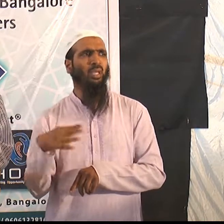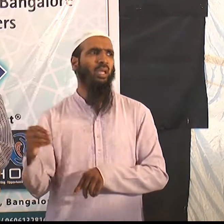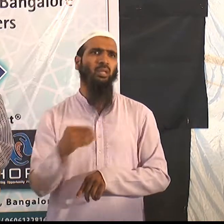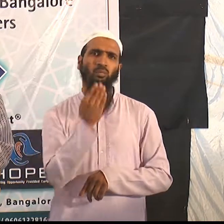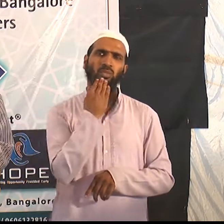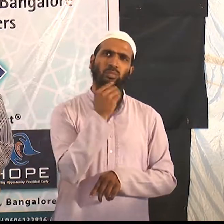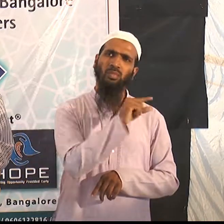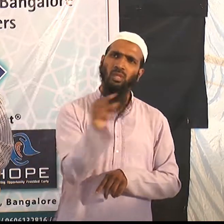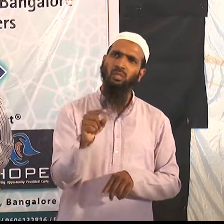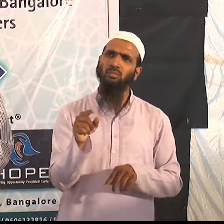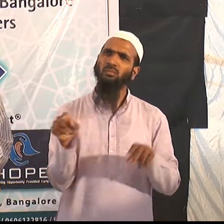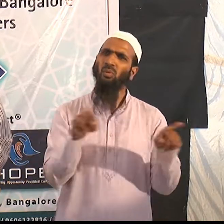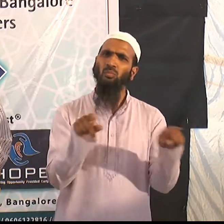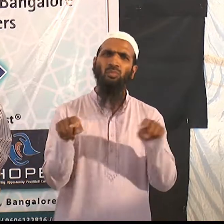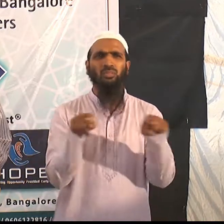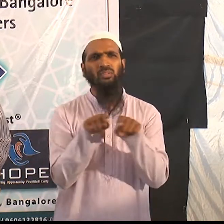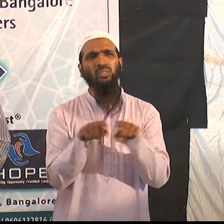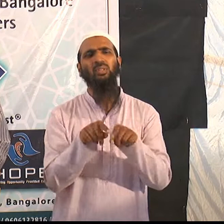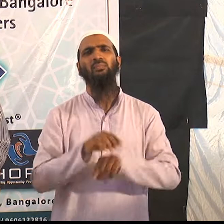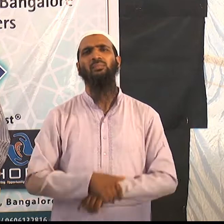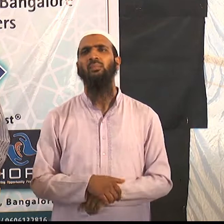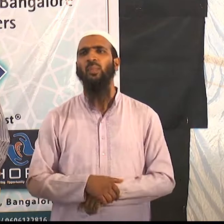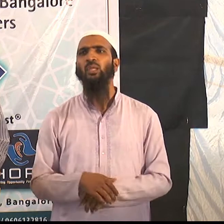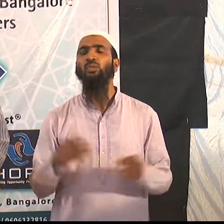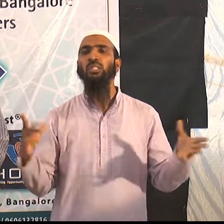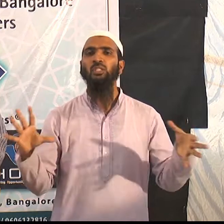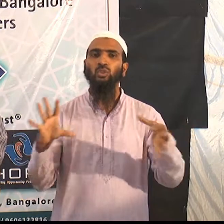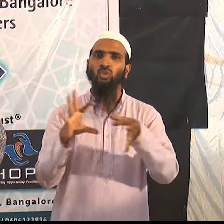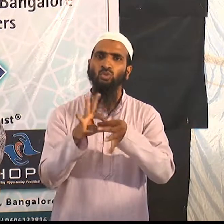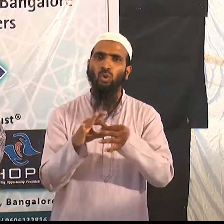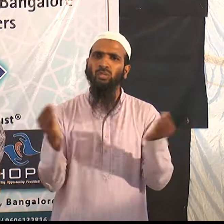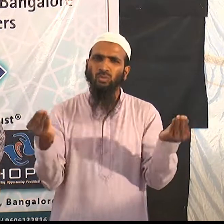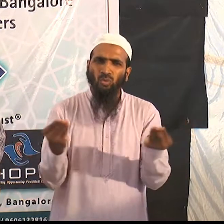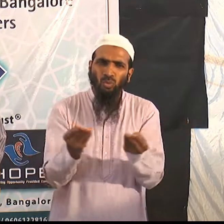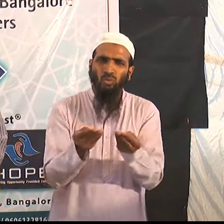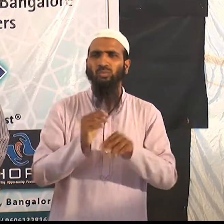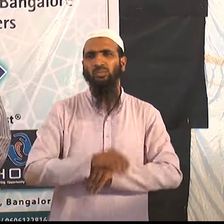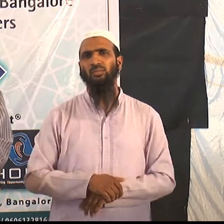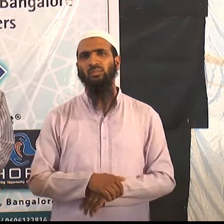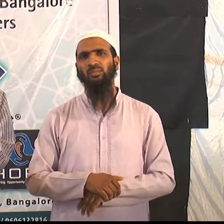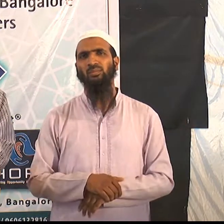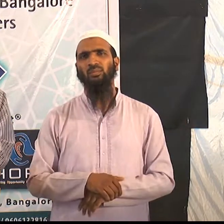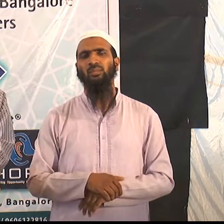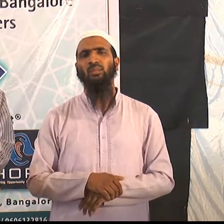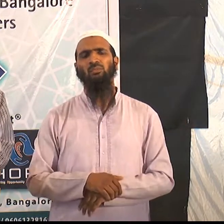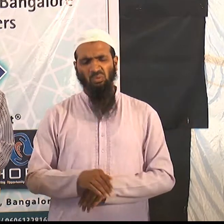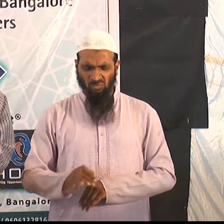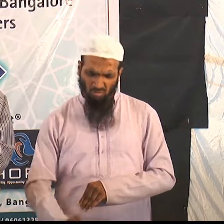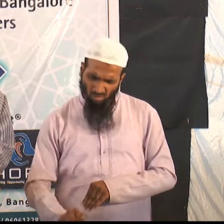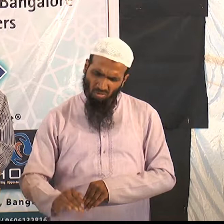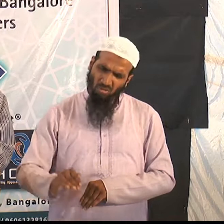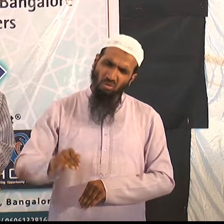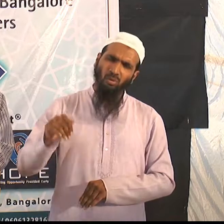is ultimately drawing these religions together? And from childhood, we have been taught